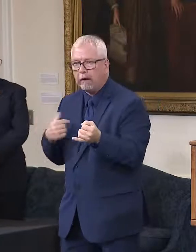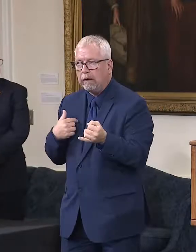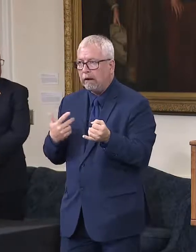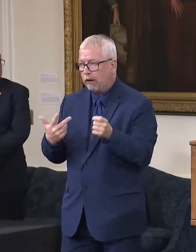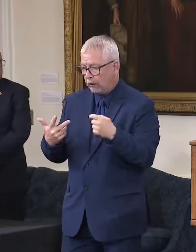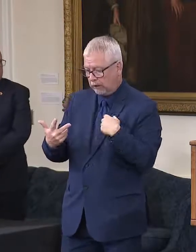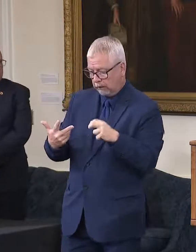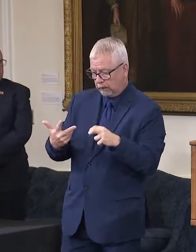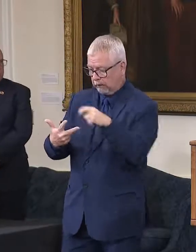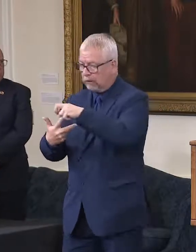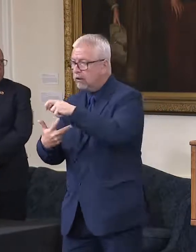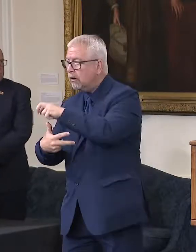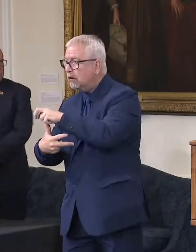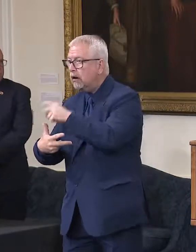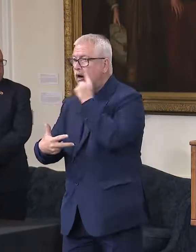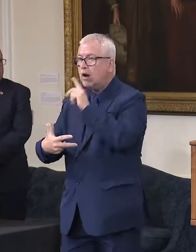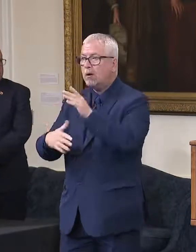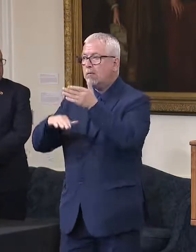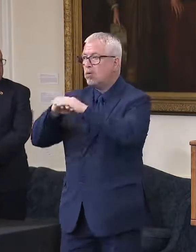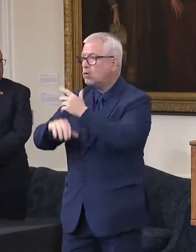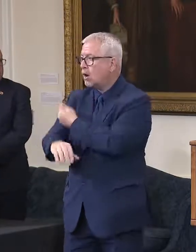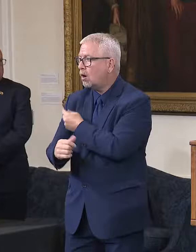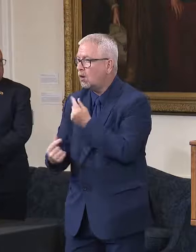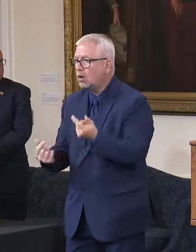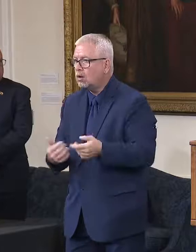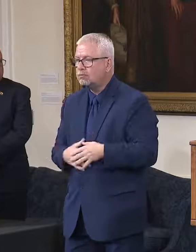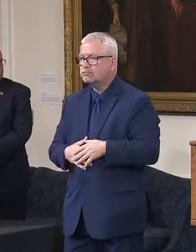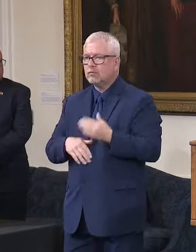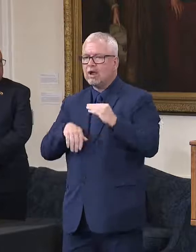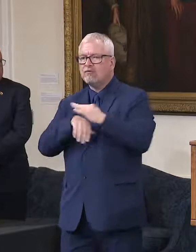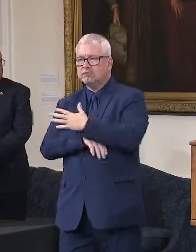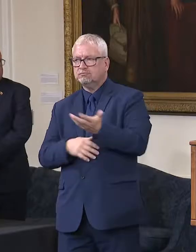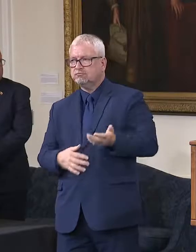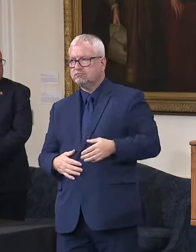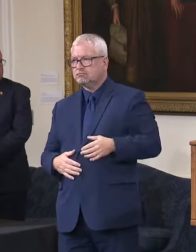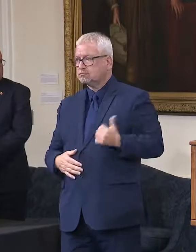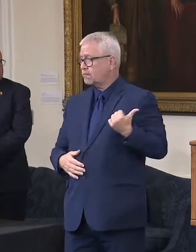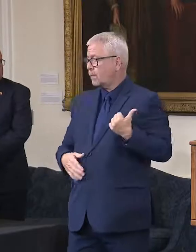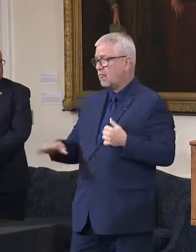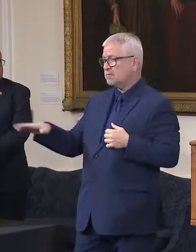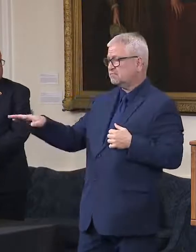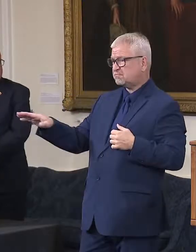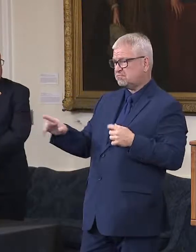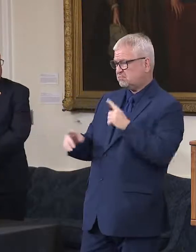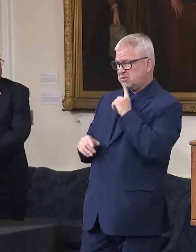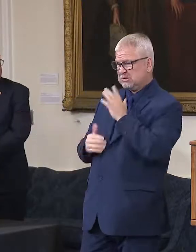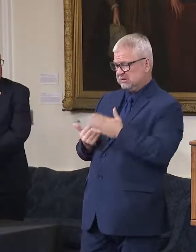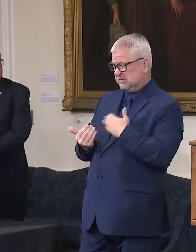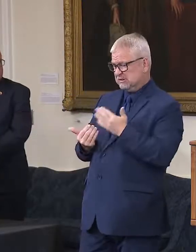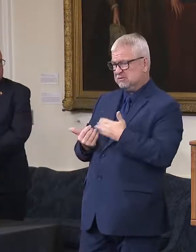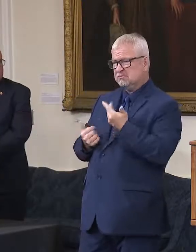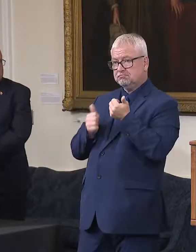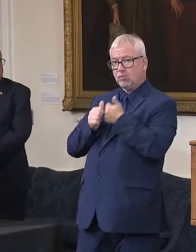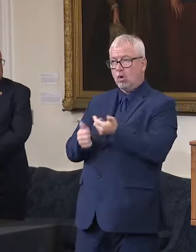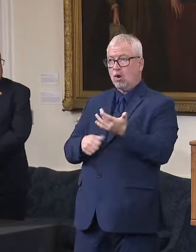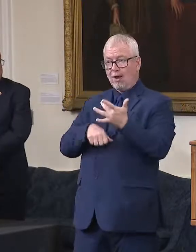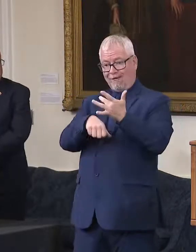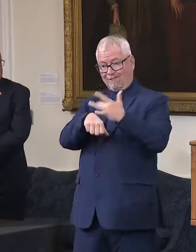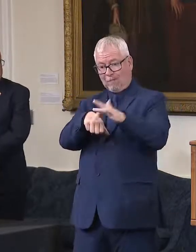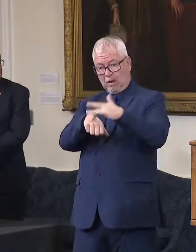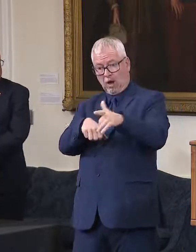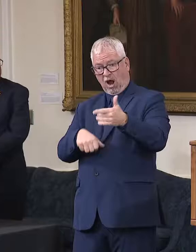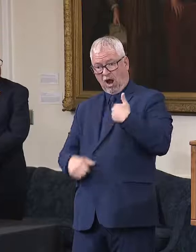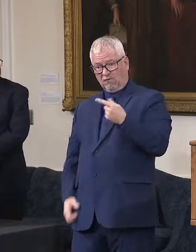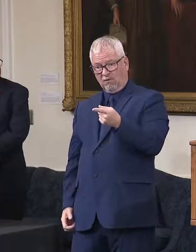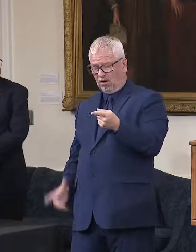one. So I would say get the dose that is most convenient for you. The most important thing is that they